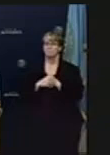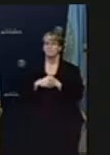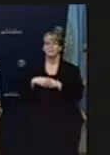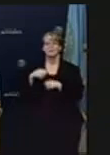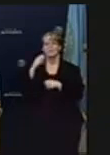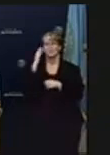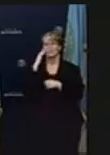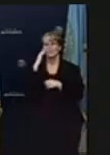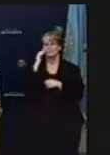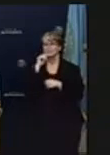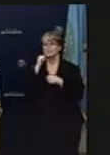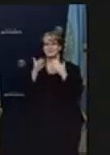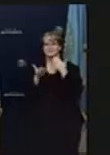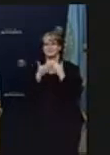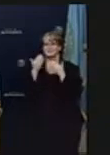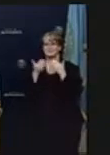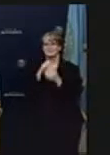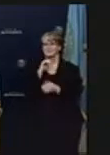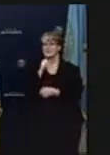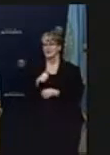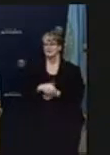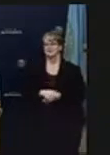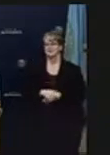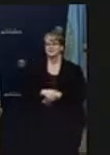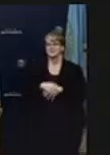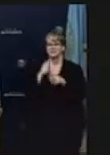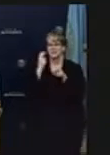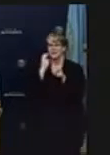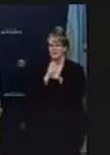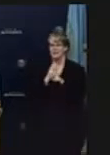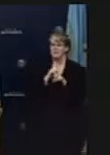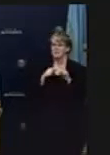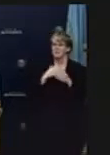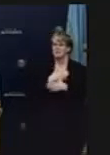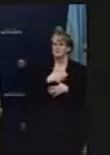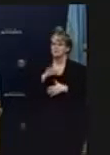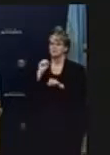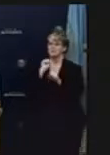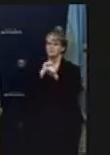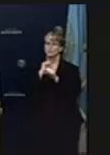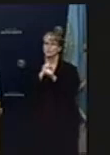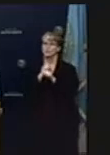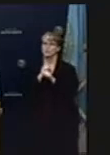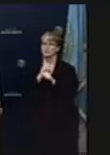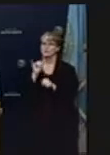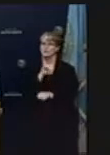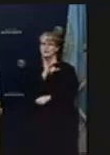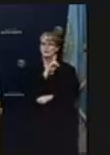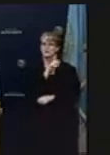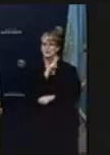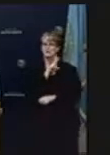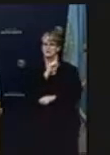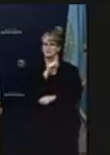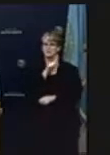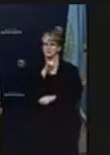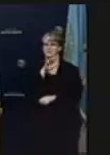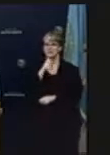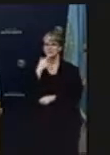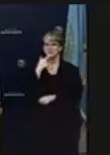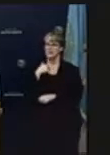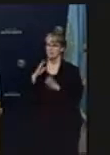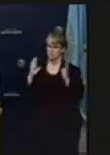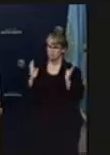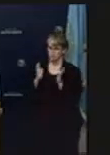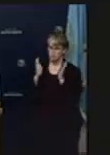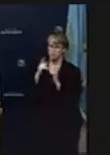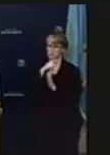easy, and we much appreciate those efforts. And as Dr. Suttle stated, we would encourage you to